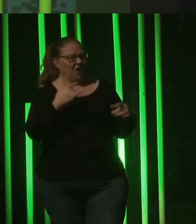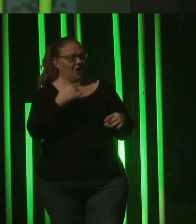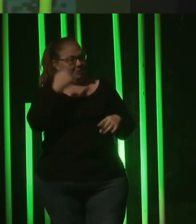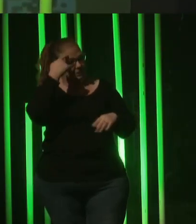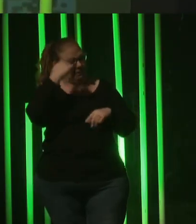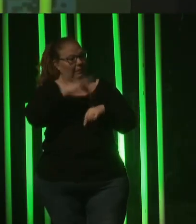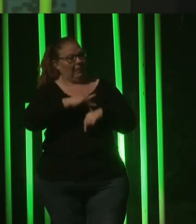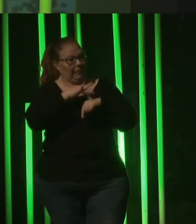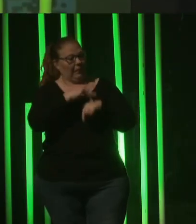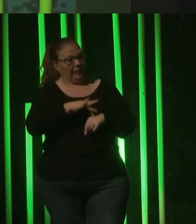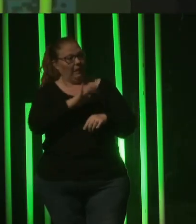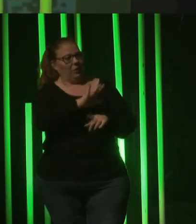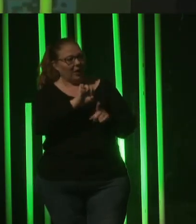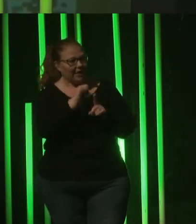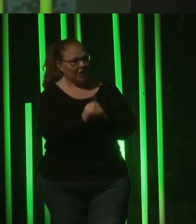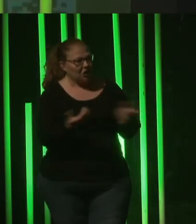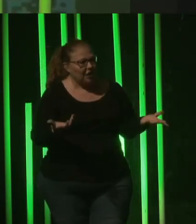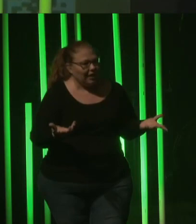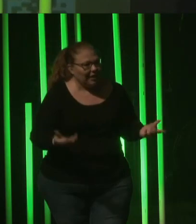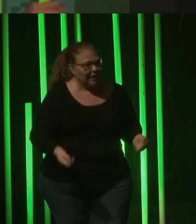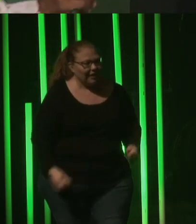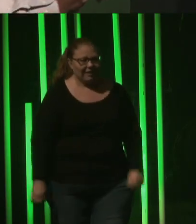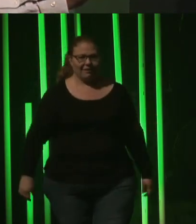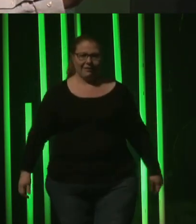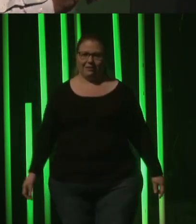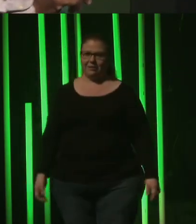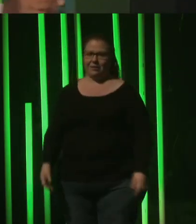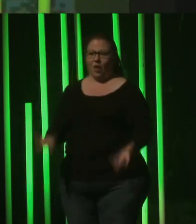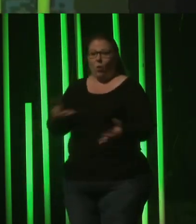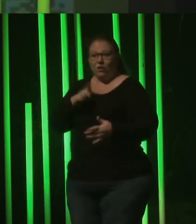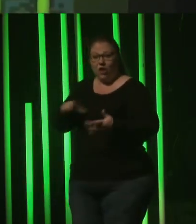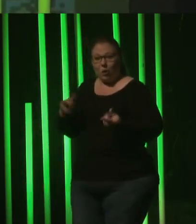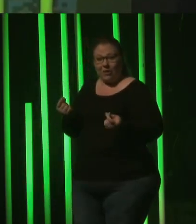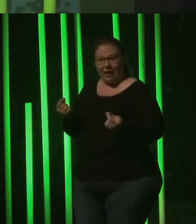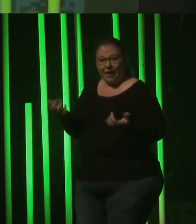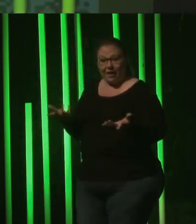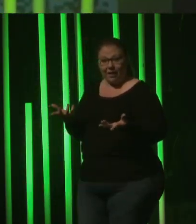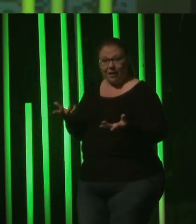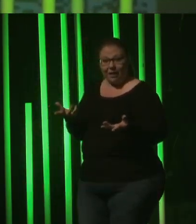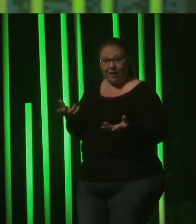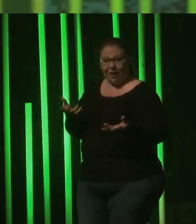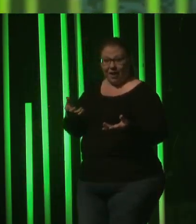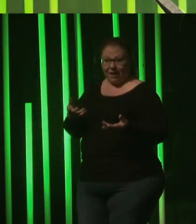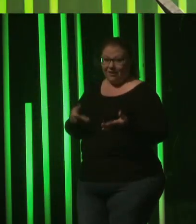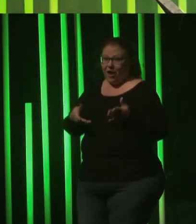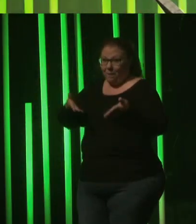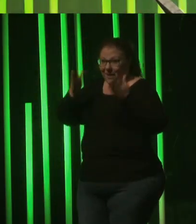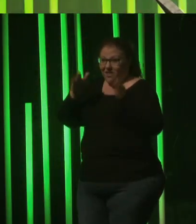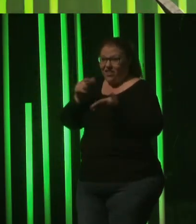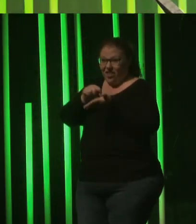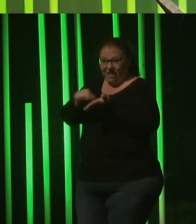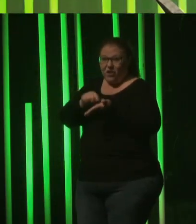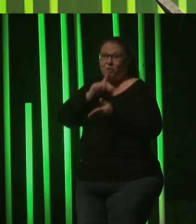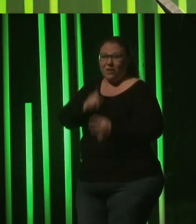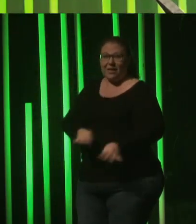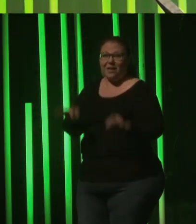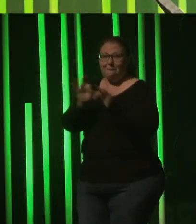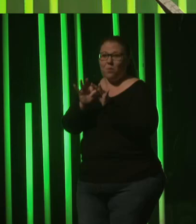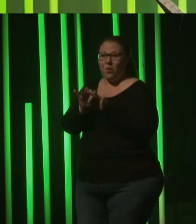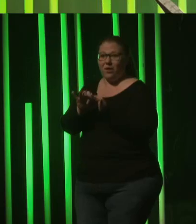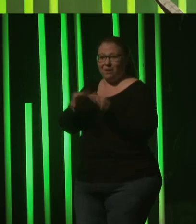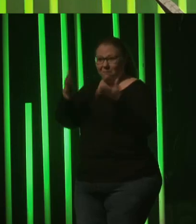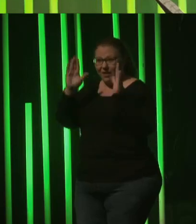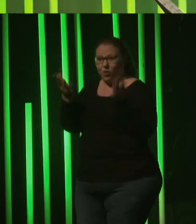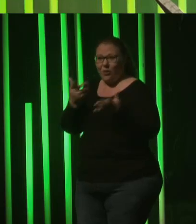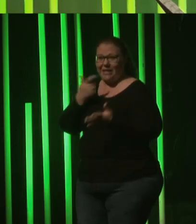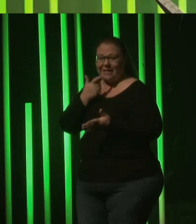your condition? And so what the Lord did was, listen to this verse. It is so critical. Listen to what he says